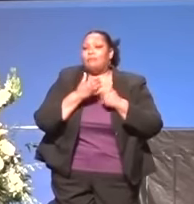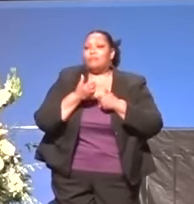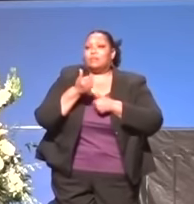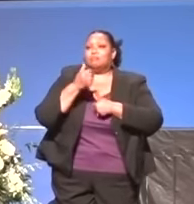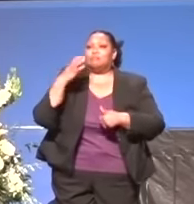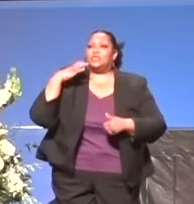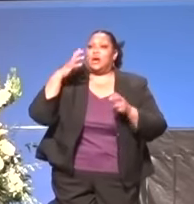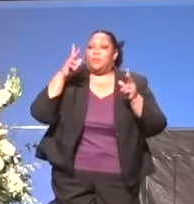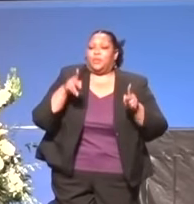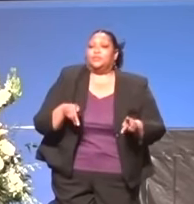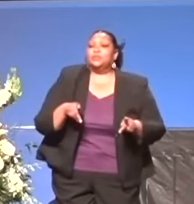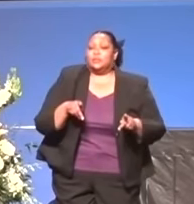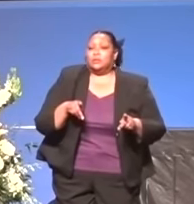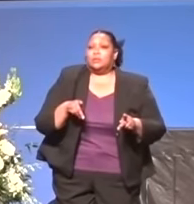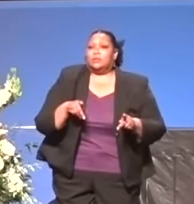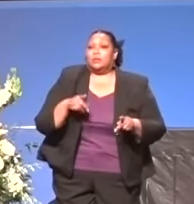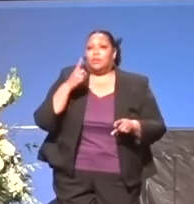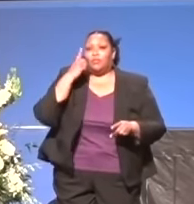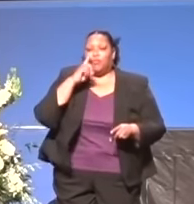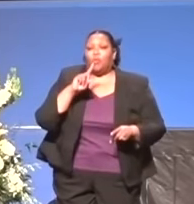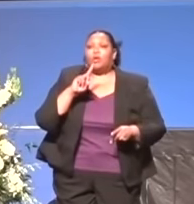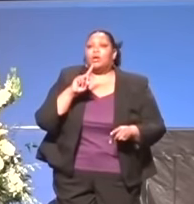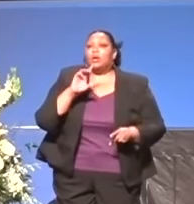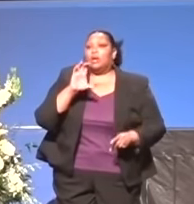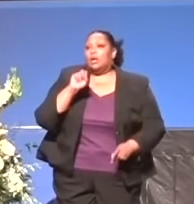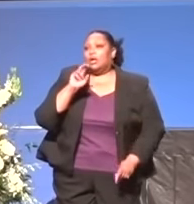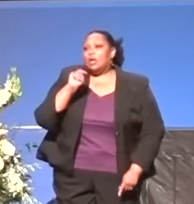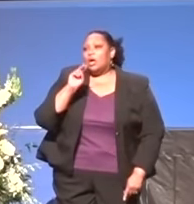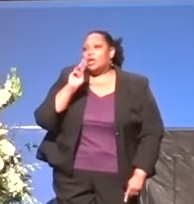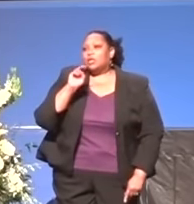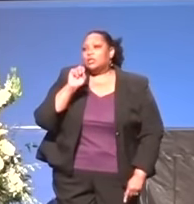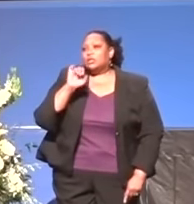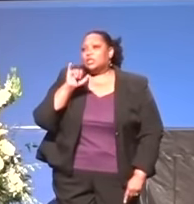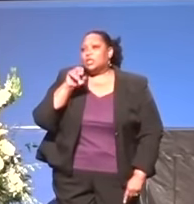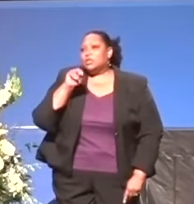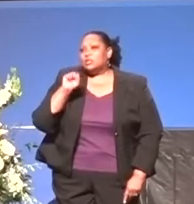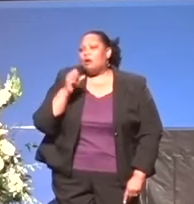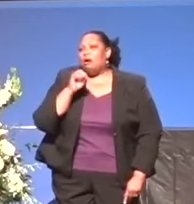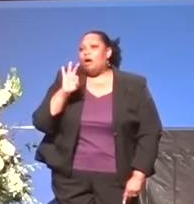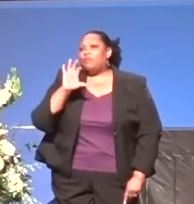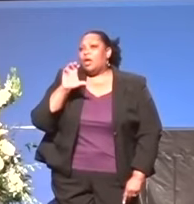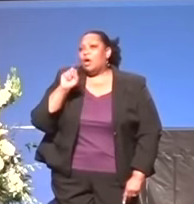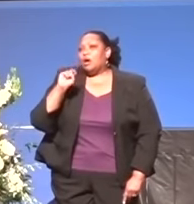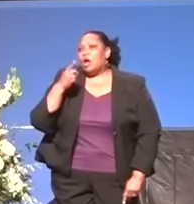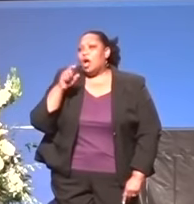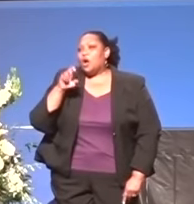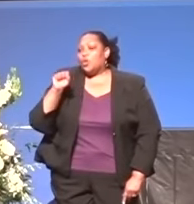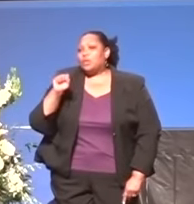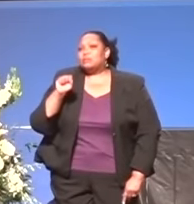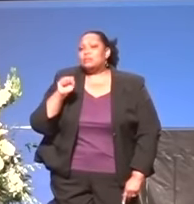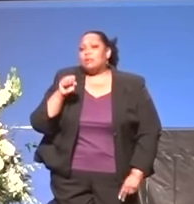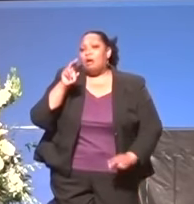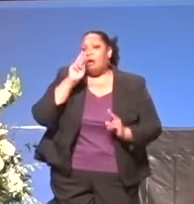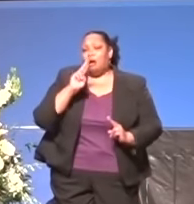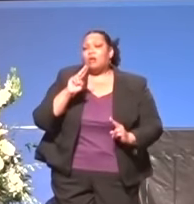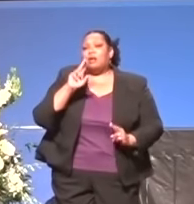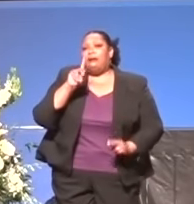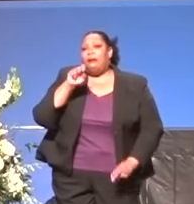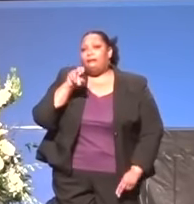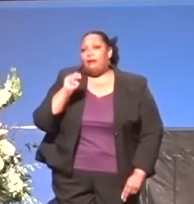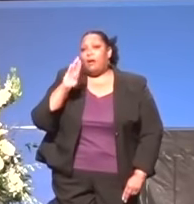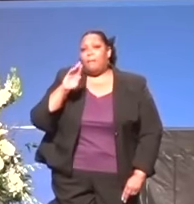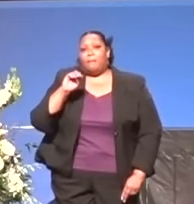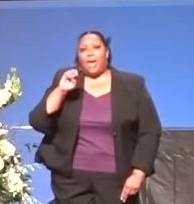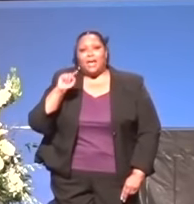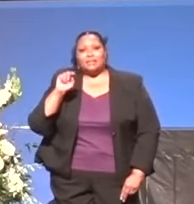chairperson of the conscience of the congress. The honorable Karen Bass is with us.